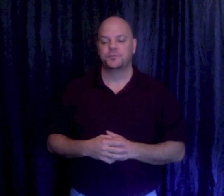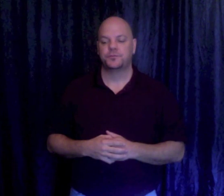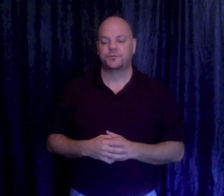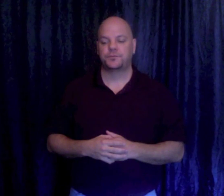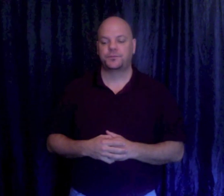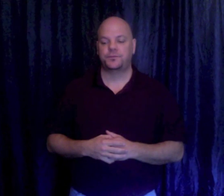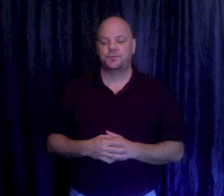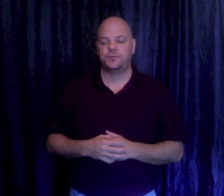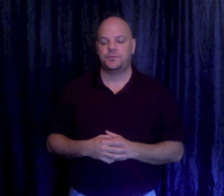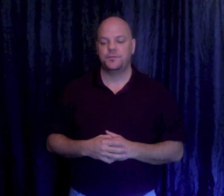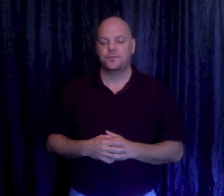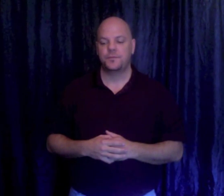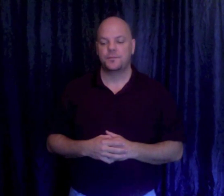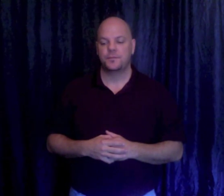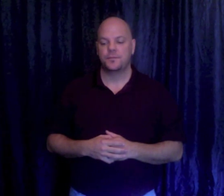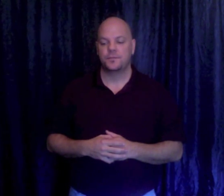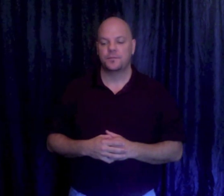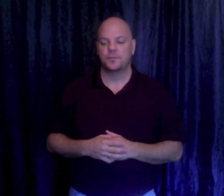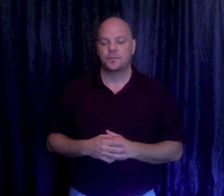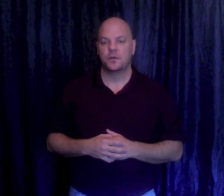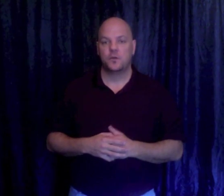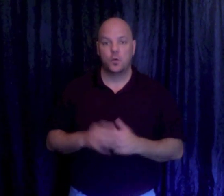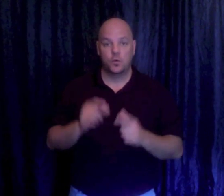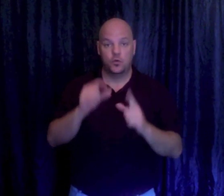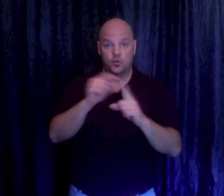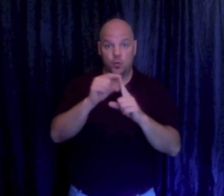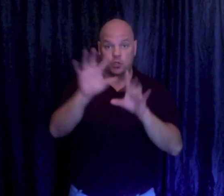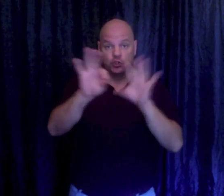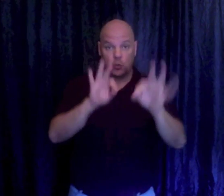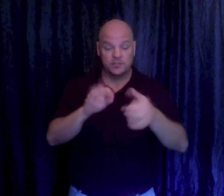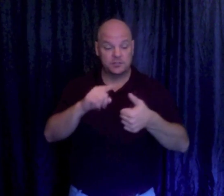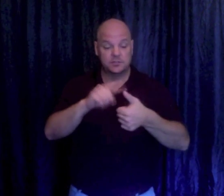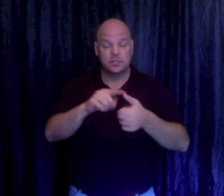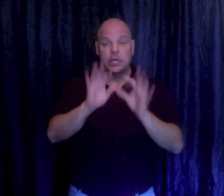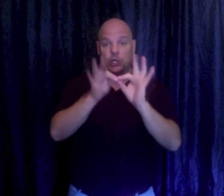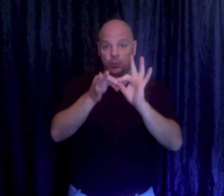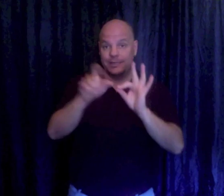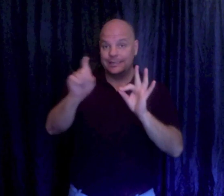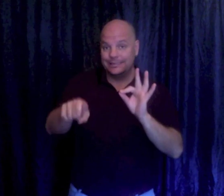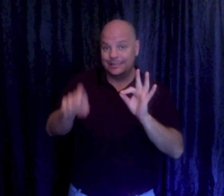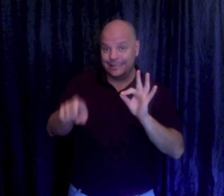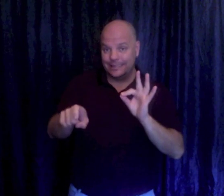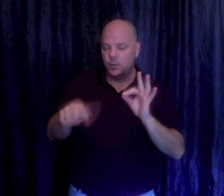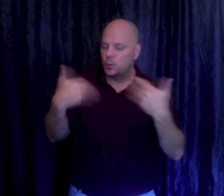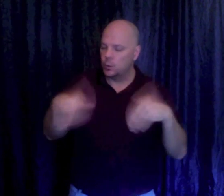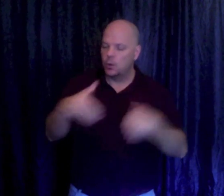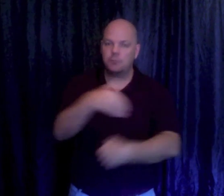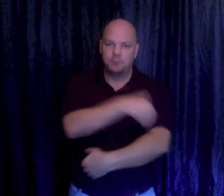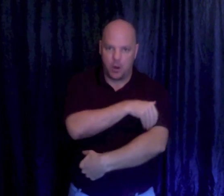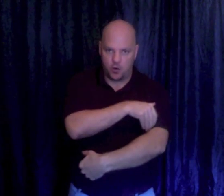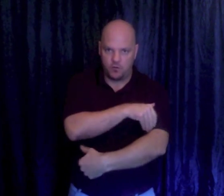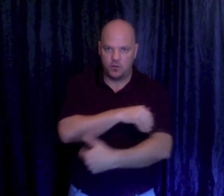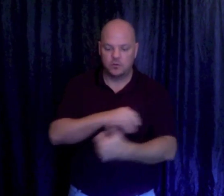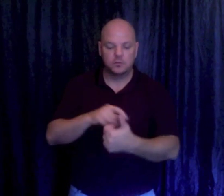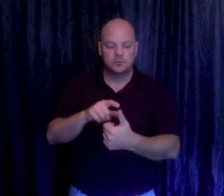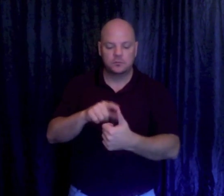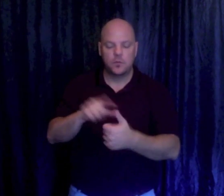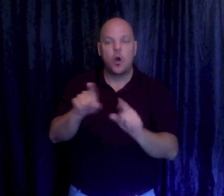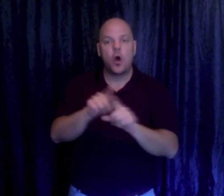So, interpreting needs is a very powerful thing to say, and also caseload. That's a word